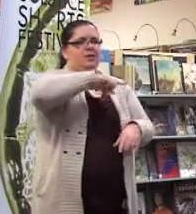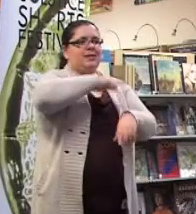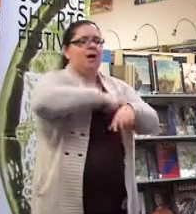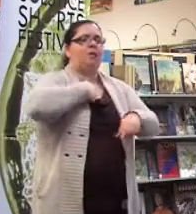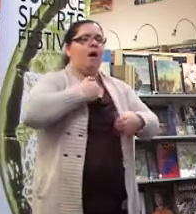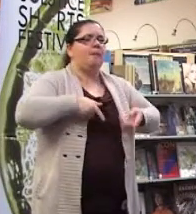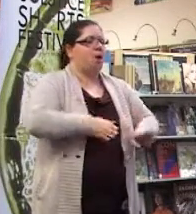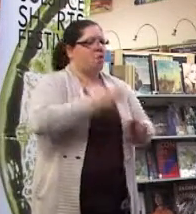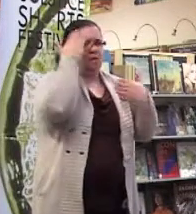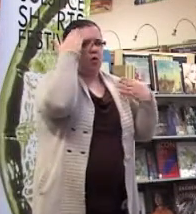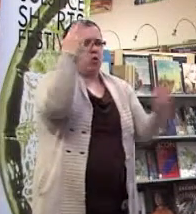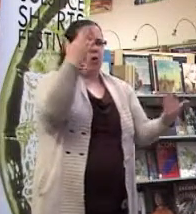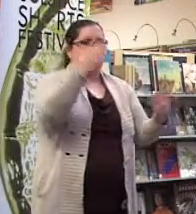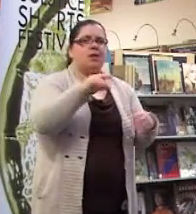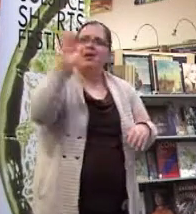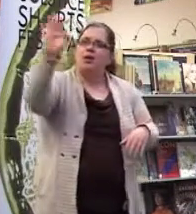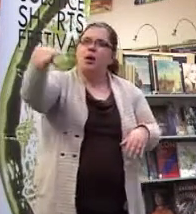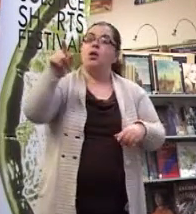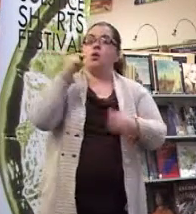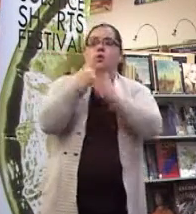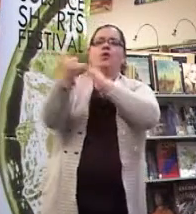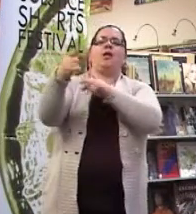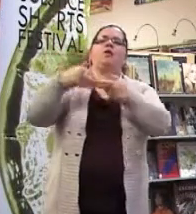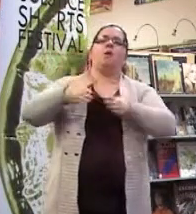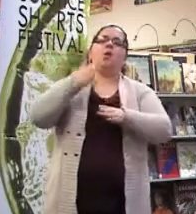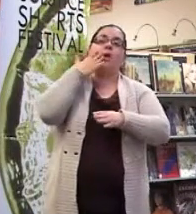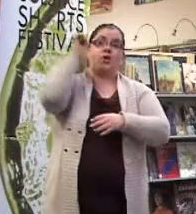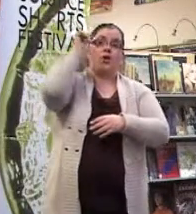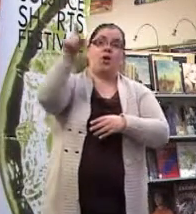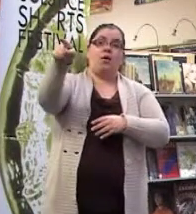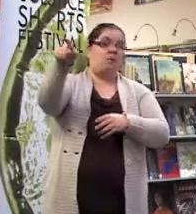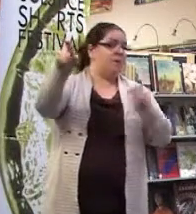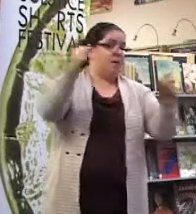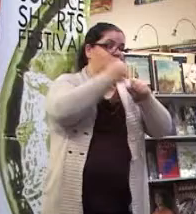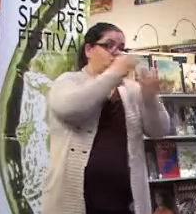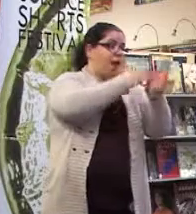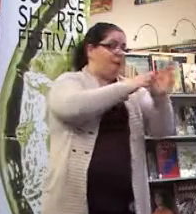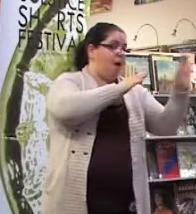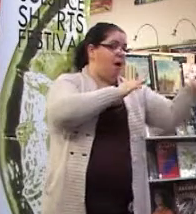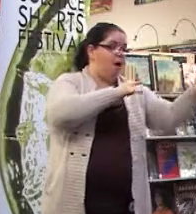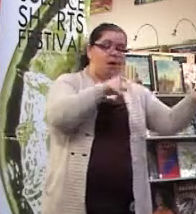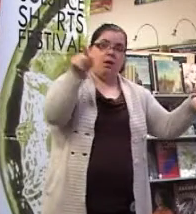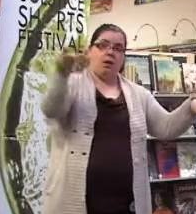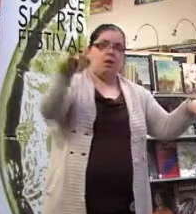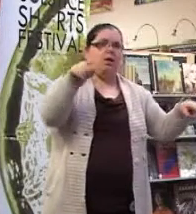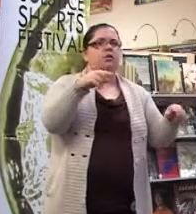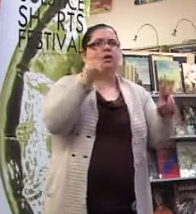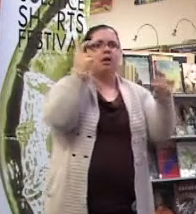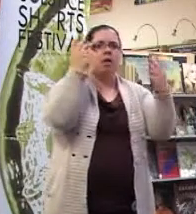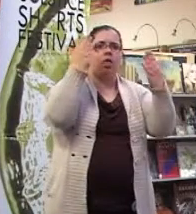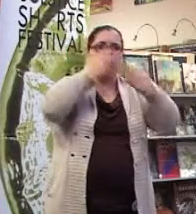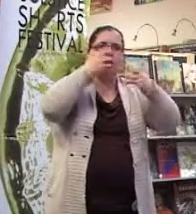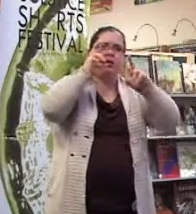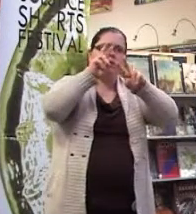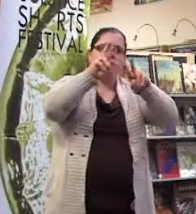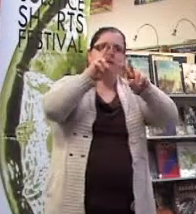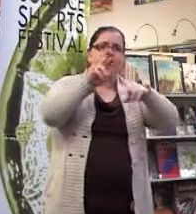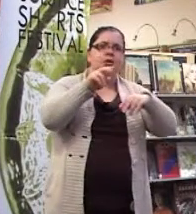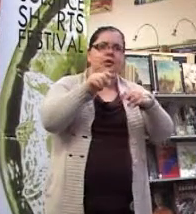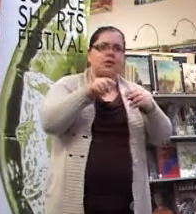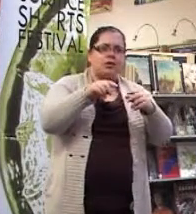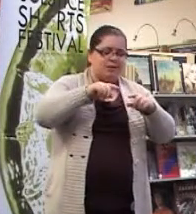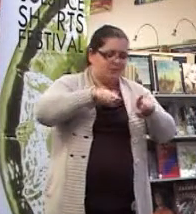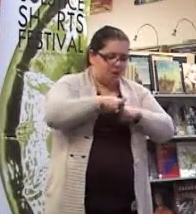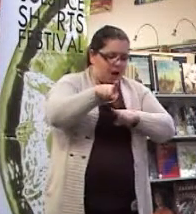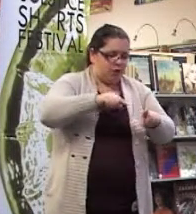unknown. Now, Prem, surely you know when you yourself were born. Hey, Shanti, he calls to Mummy, whose eyes have glazed over as she painfully resumes trying